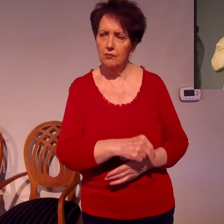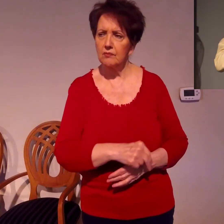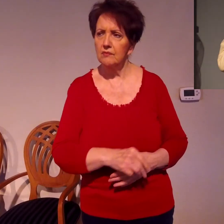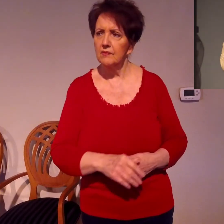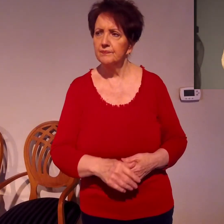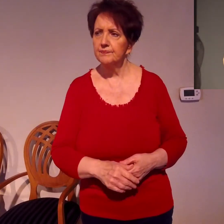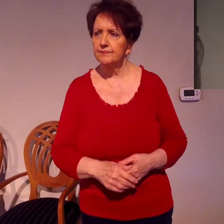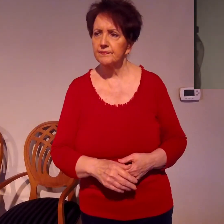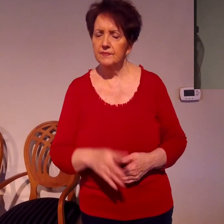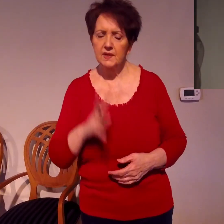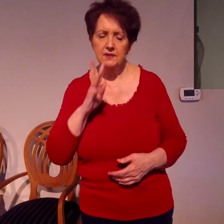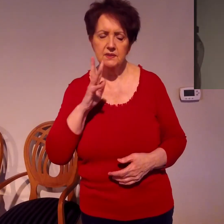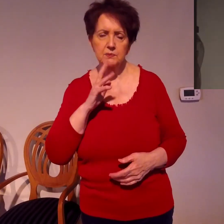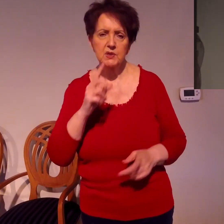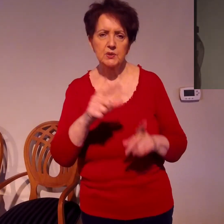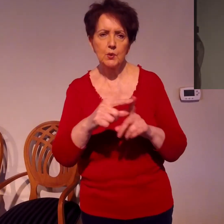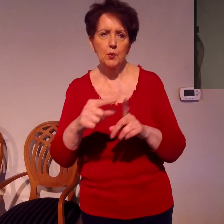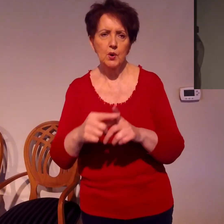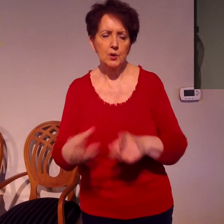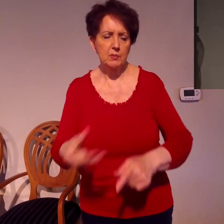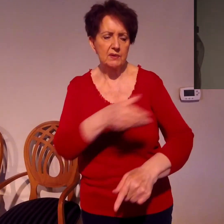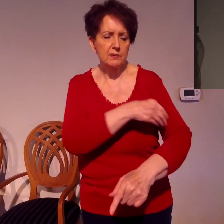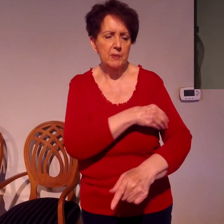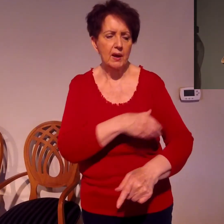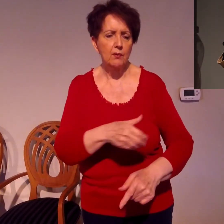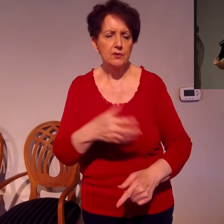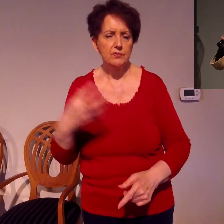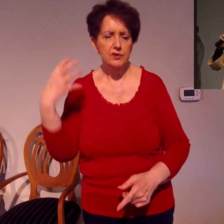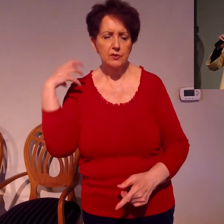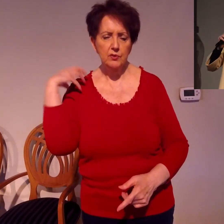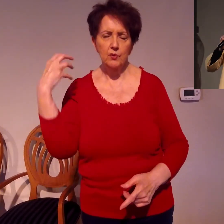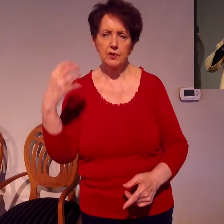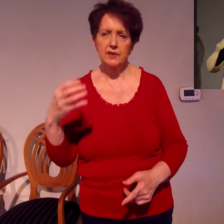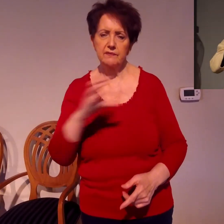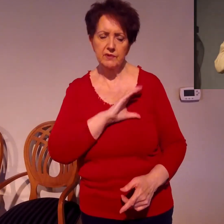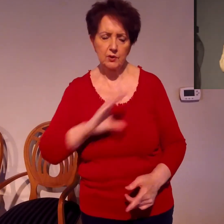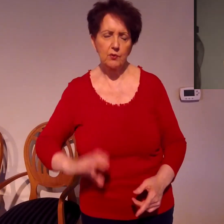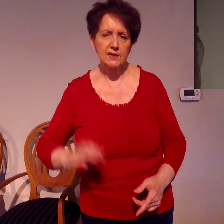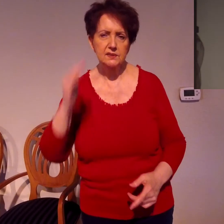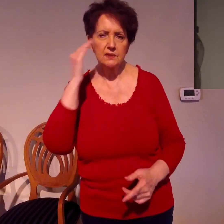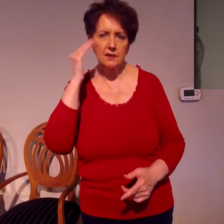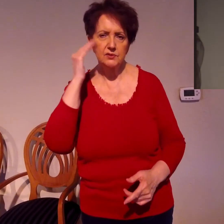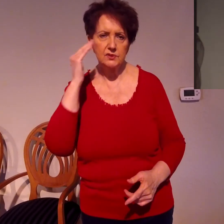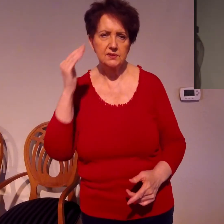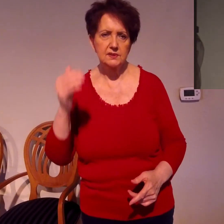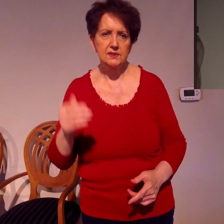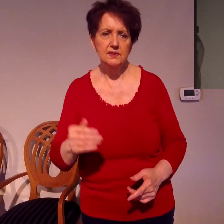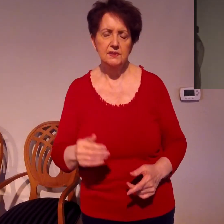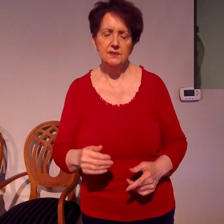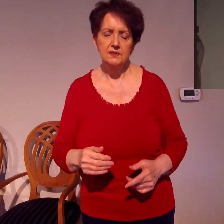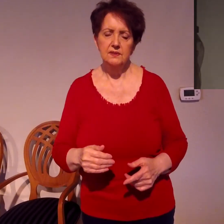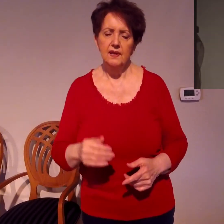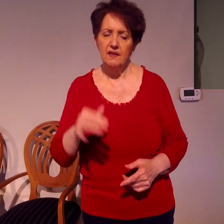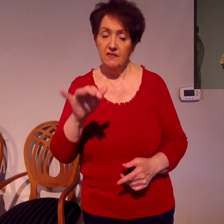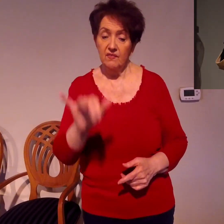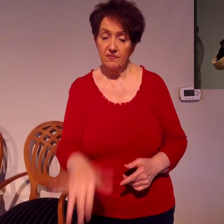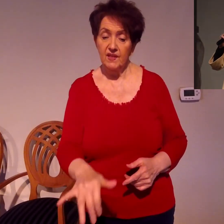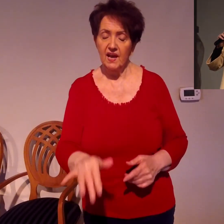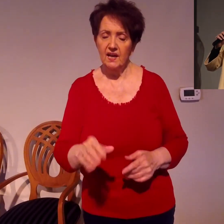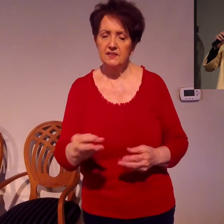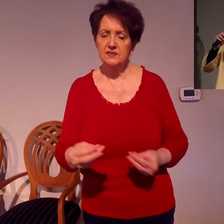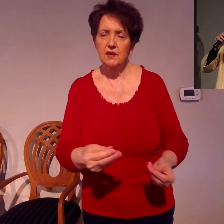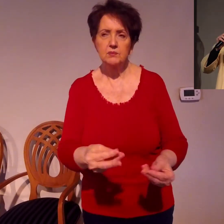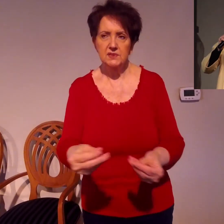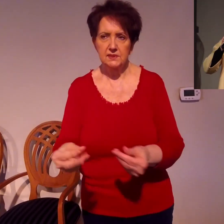I speak the word by the power and the authority of the one mind, the Christ consciousness, that which is that this divine oceanic substance known as